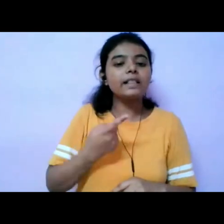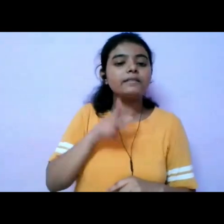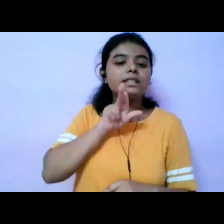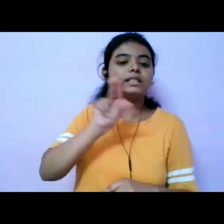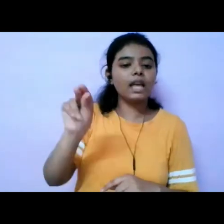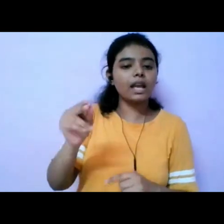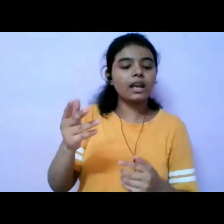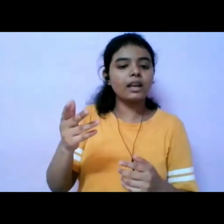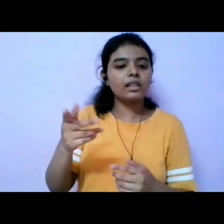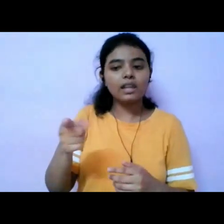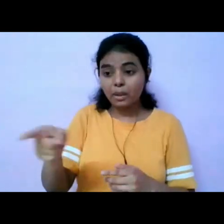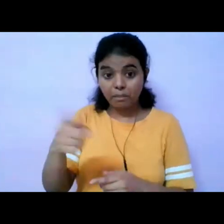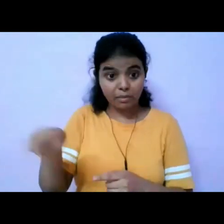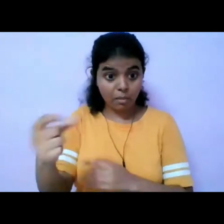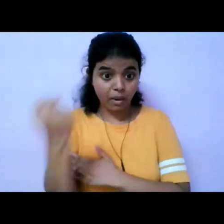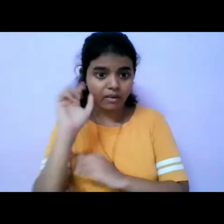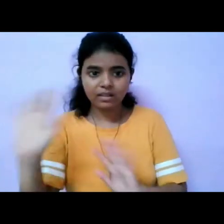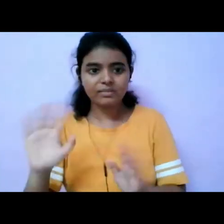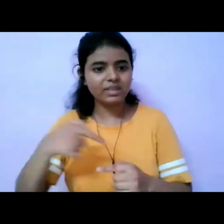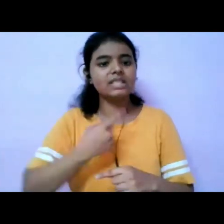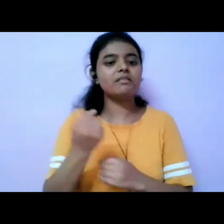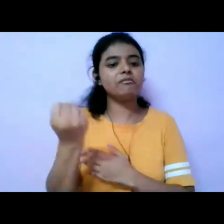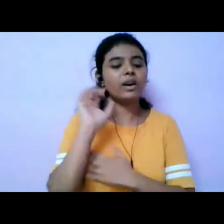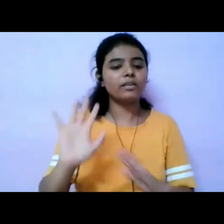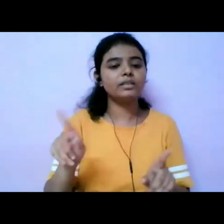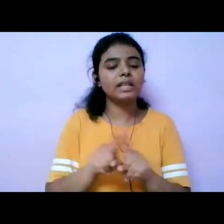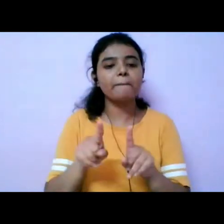power anymore. I think that's the core of disability culture.